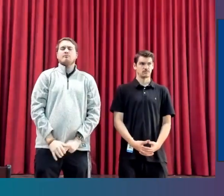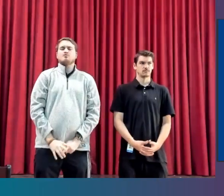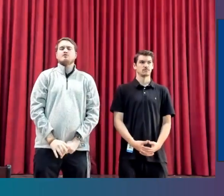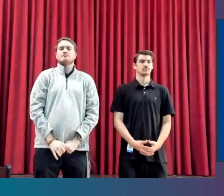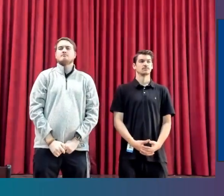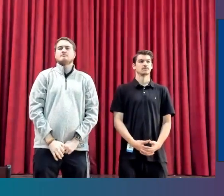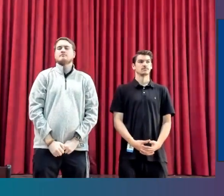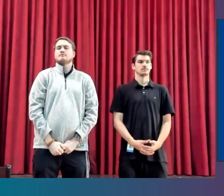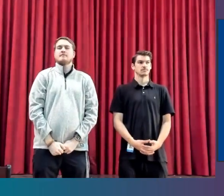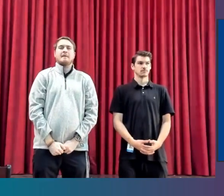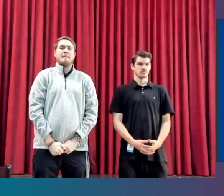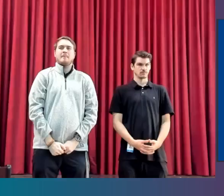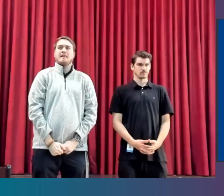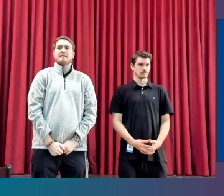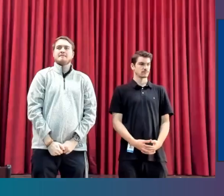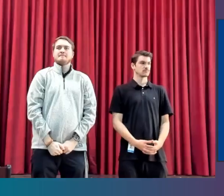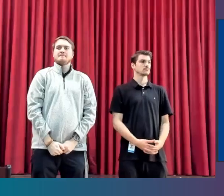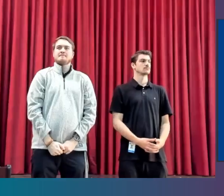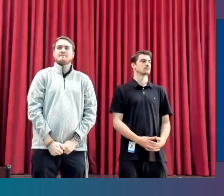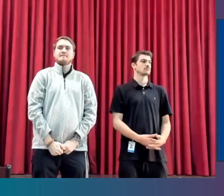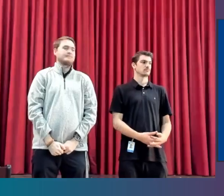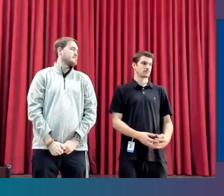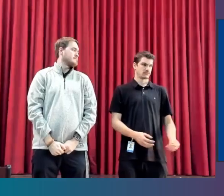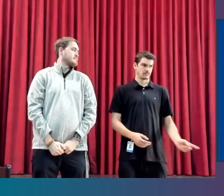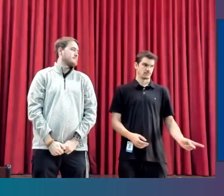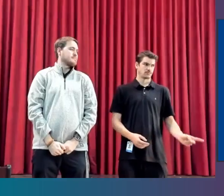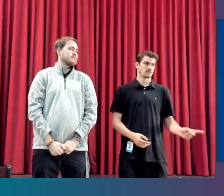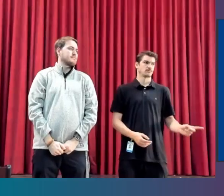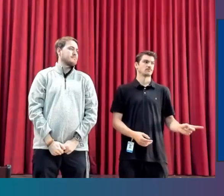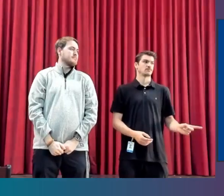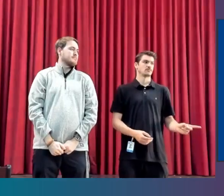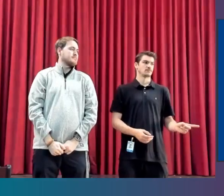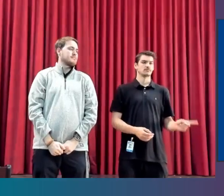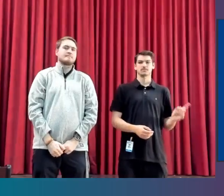the accommodation from you all would be a